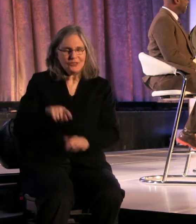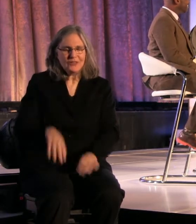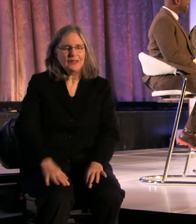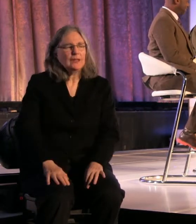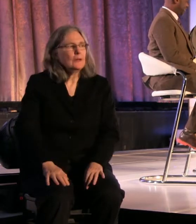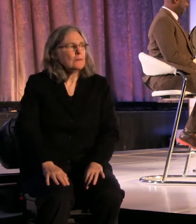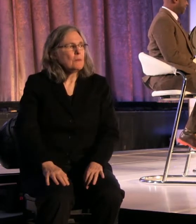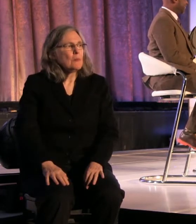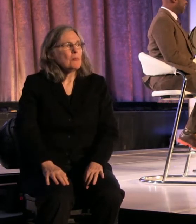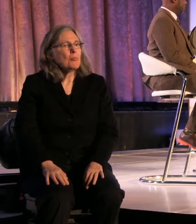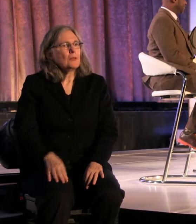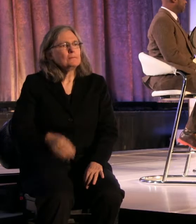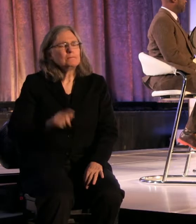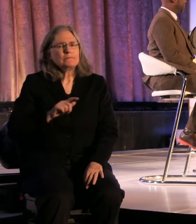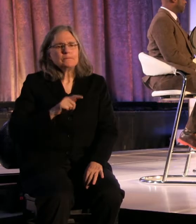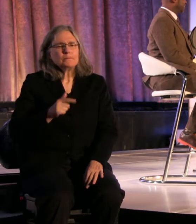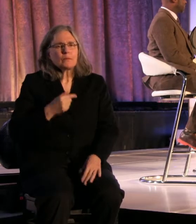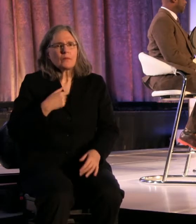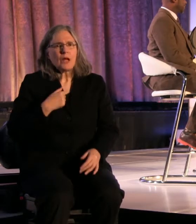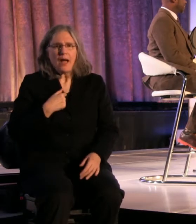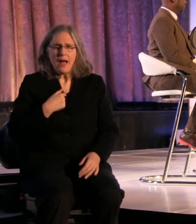Huh. I think what I did with GIMP, I don't know,